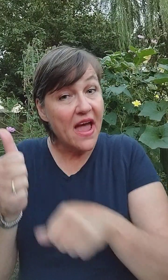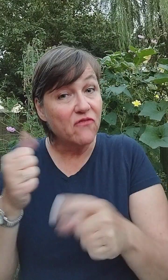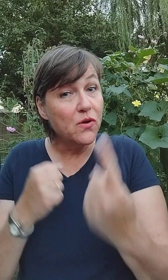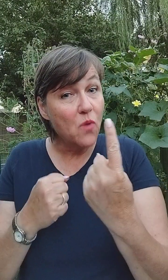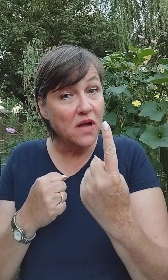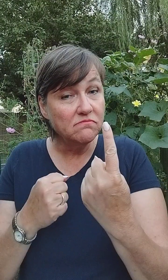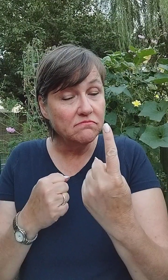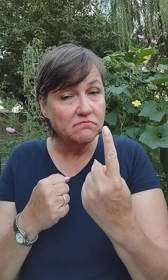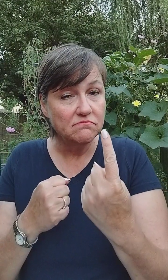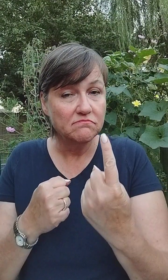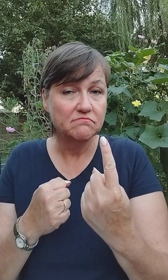Everyone.